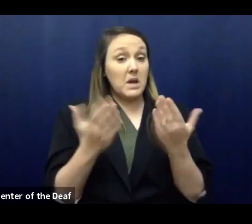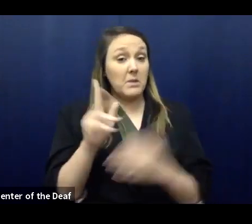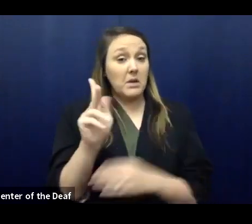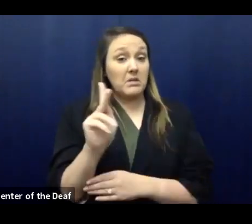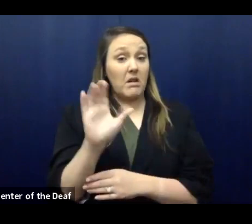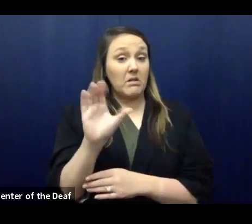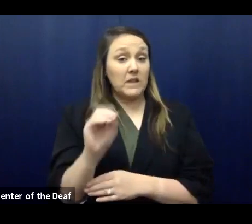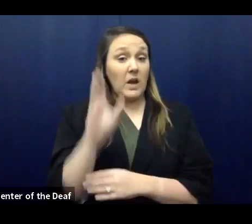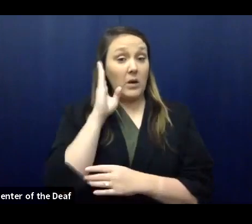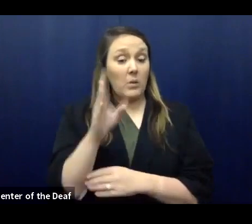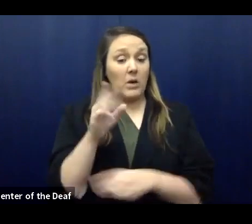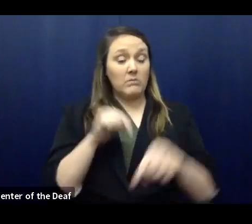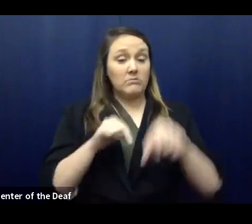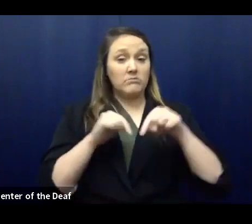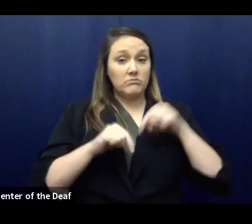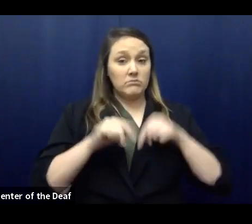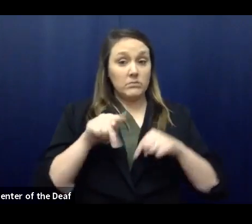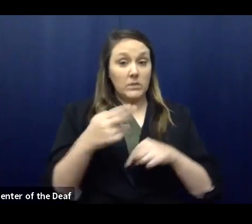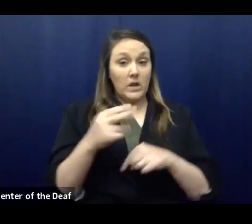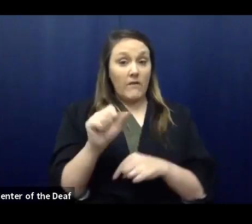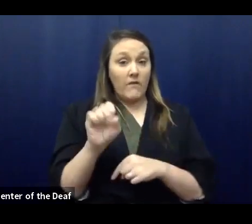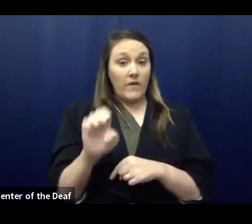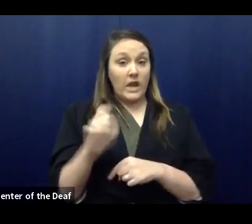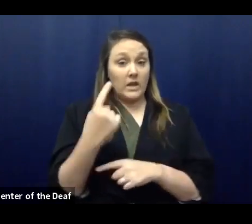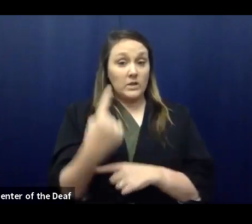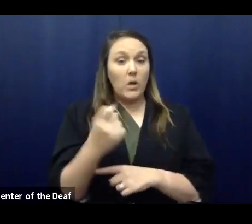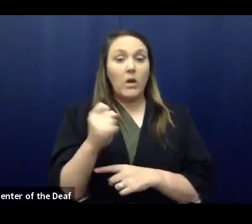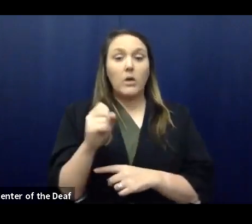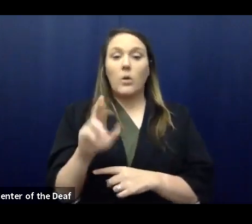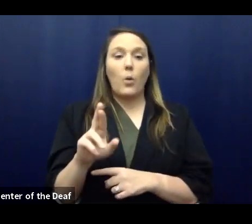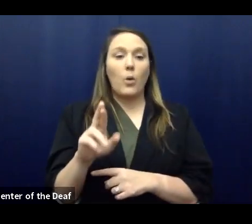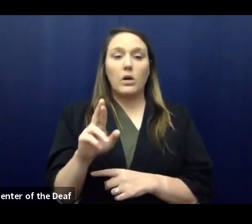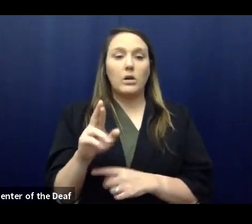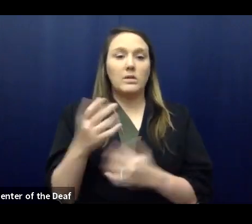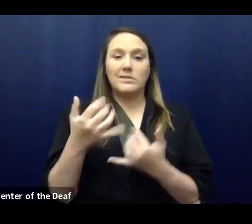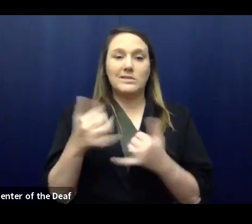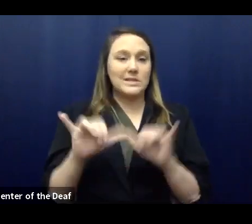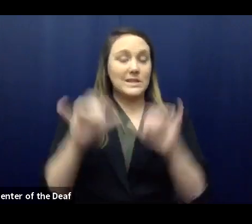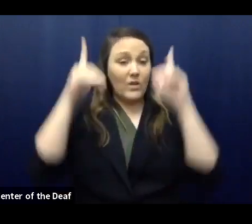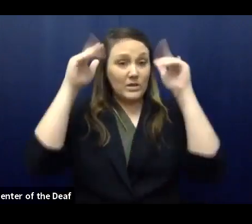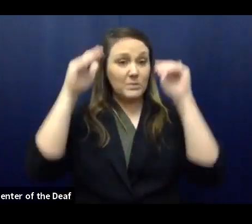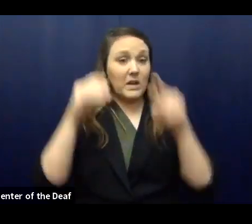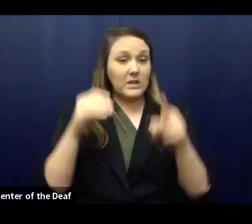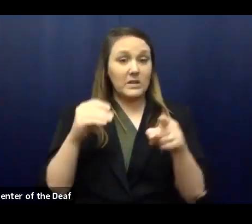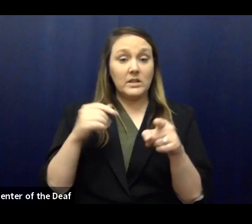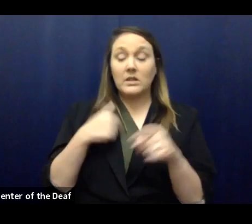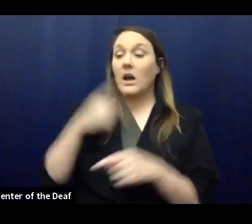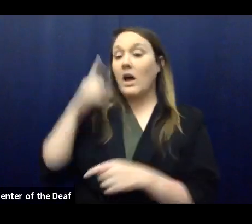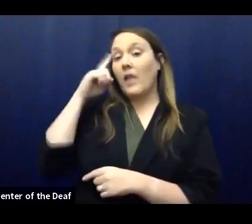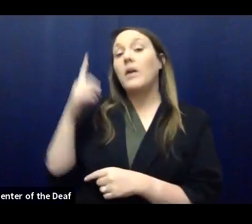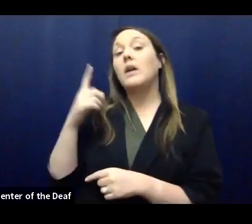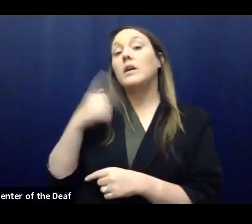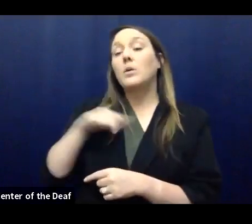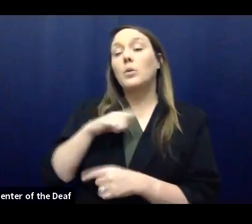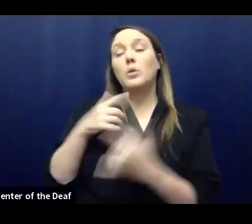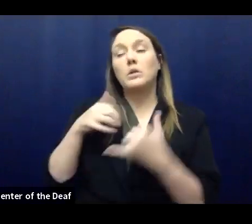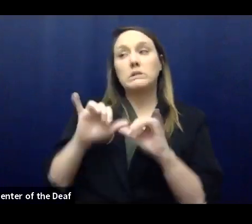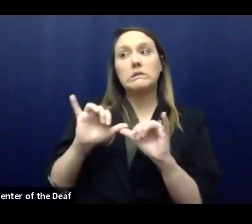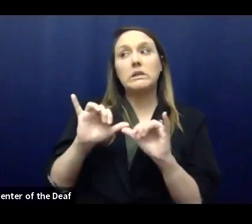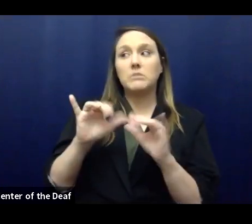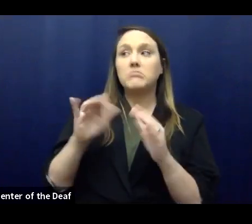to phase 1, or is this jump still expected? I think we're still in that phase where we expect to